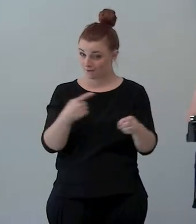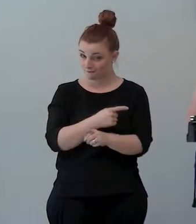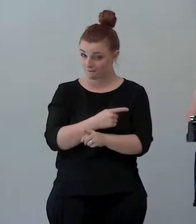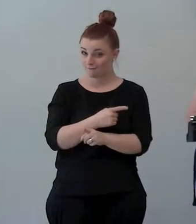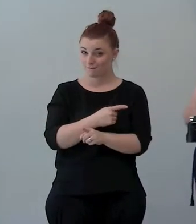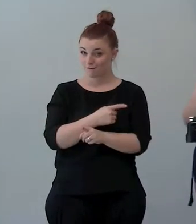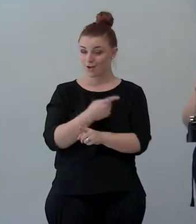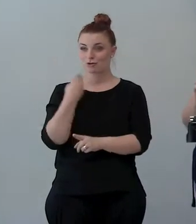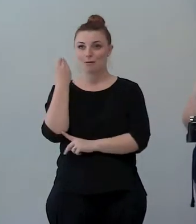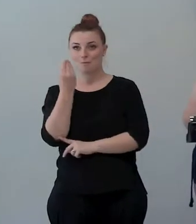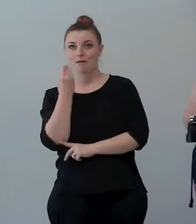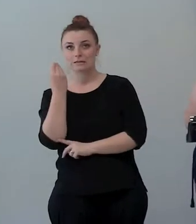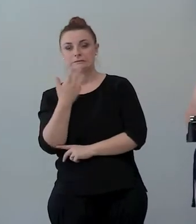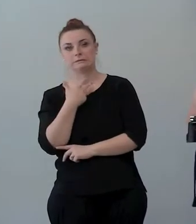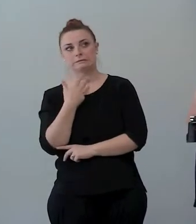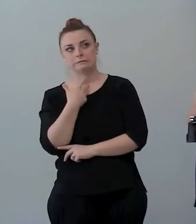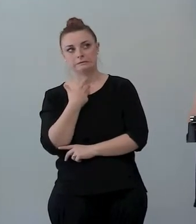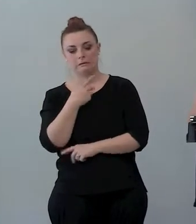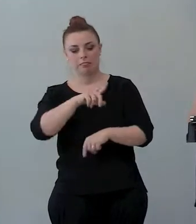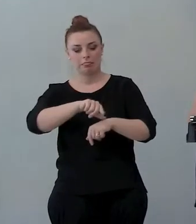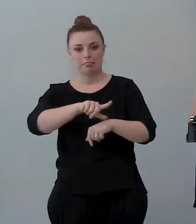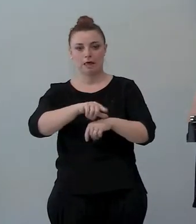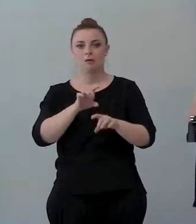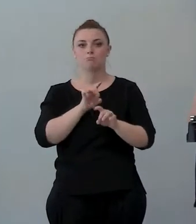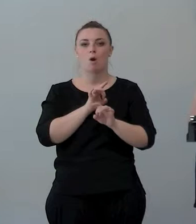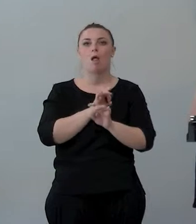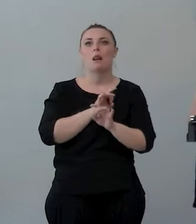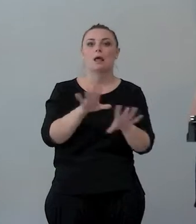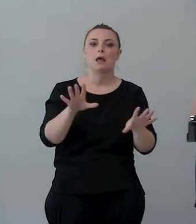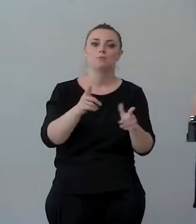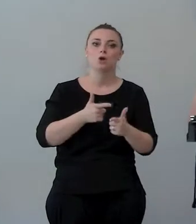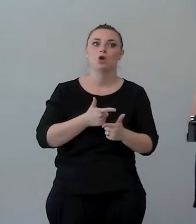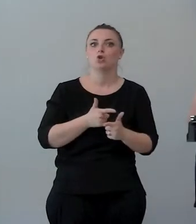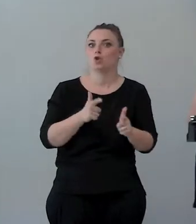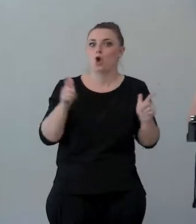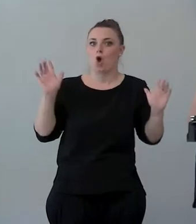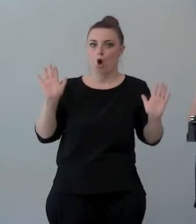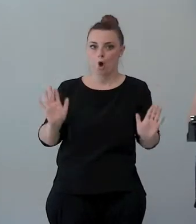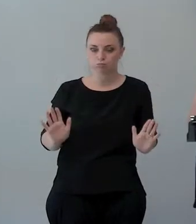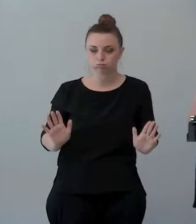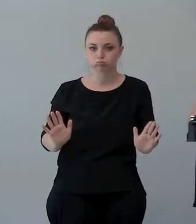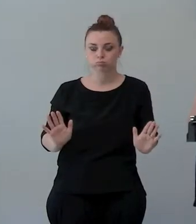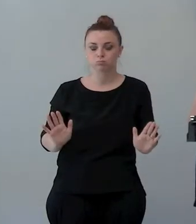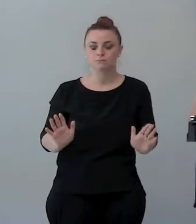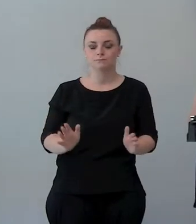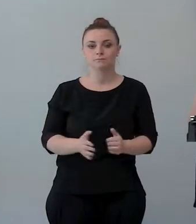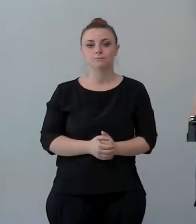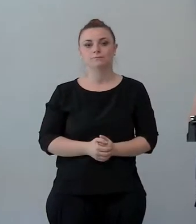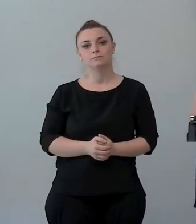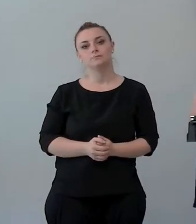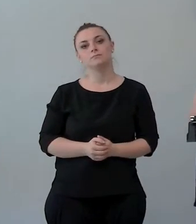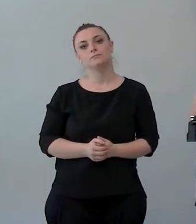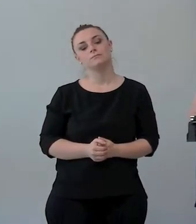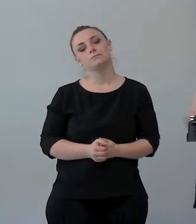avere troppo tempo libero. If instead you believe to have too much free